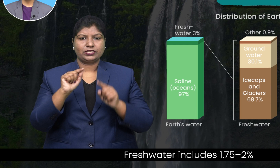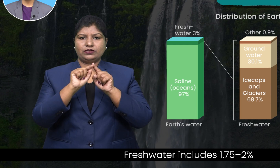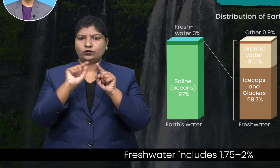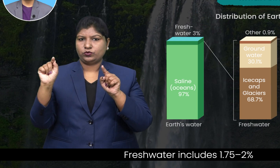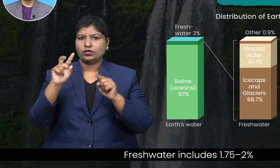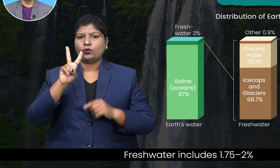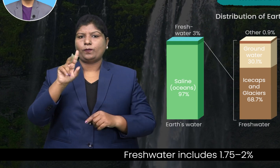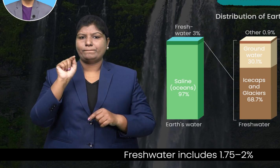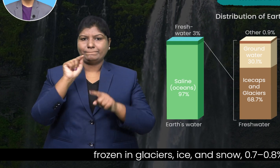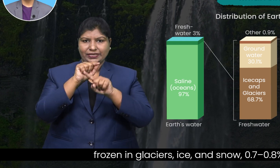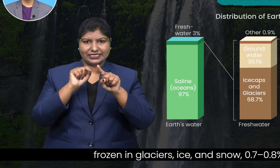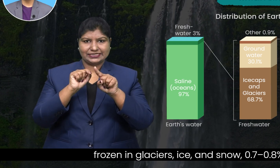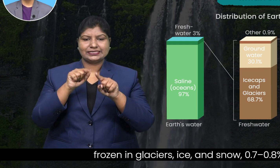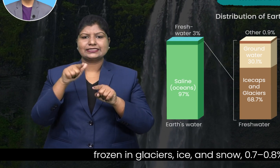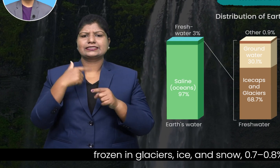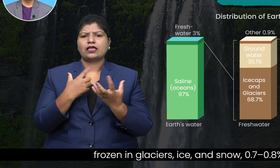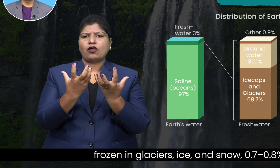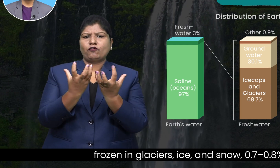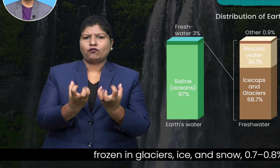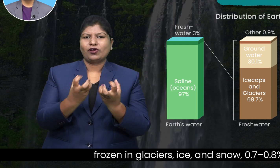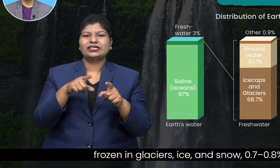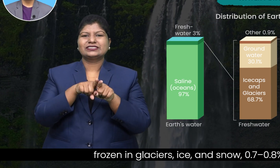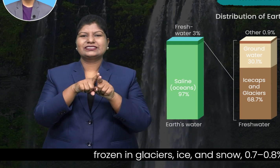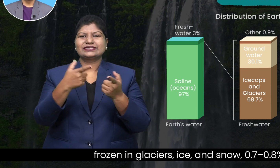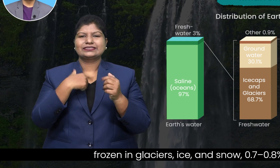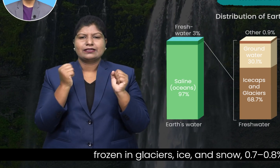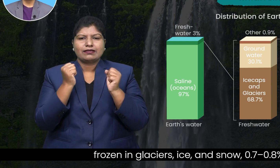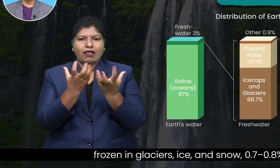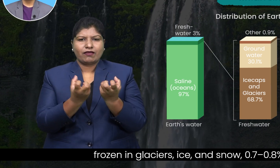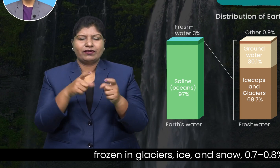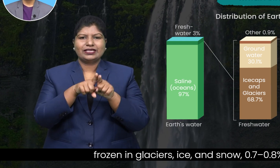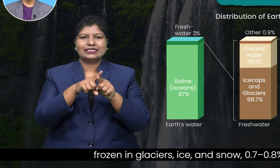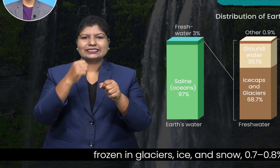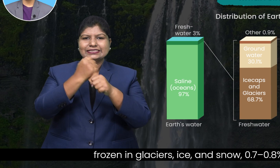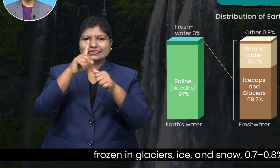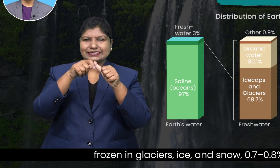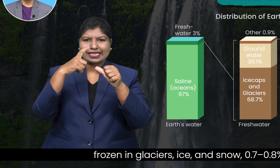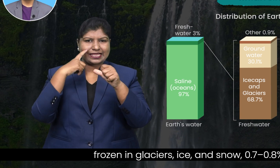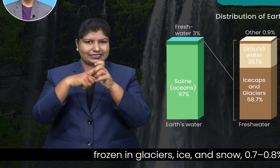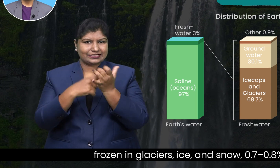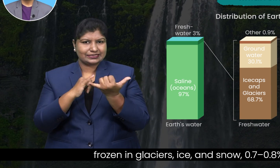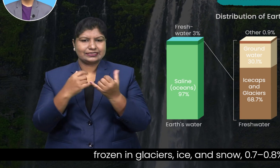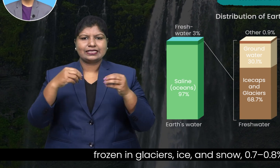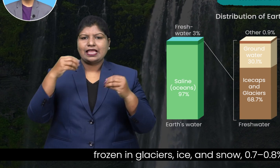to 2% frozen in glaciers, ice, and snow,